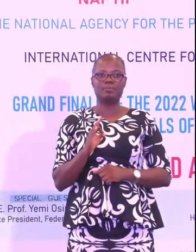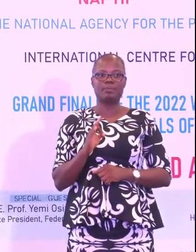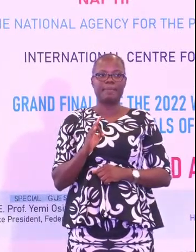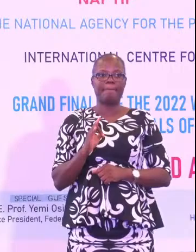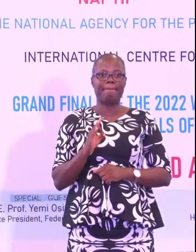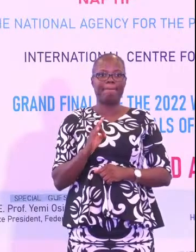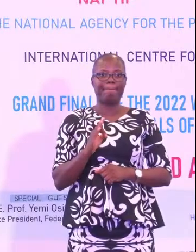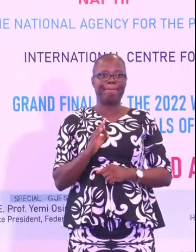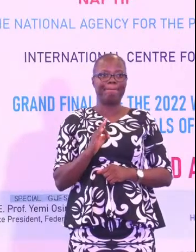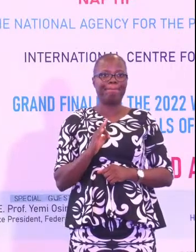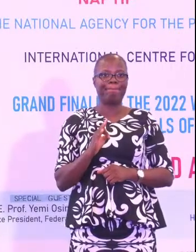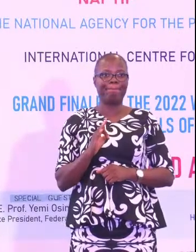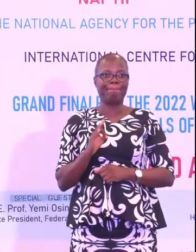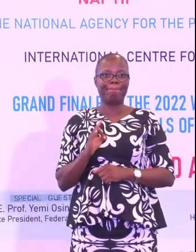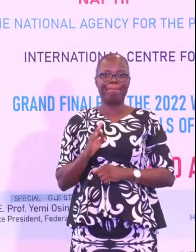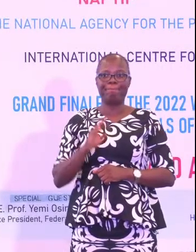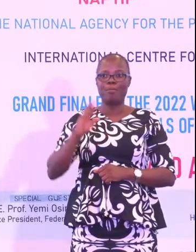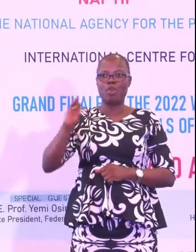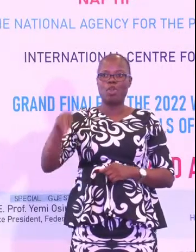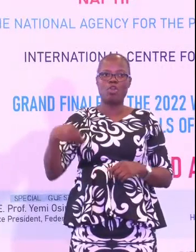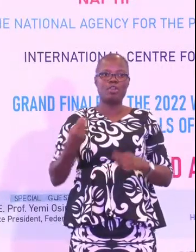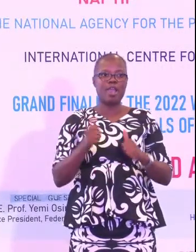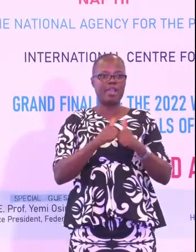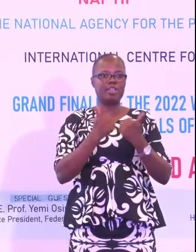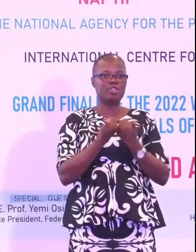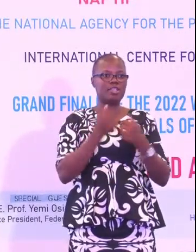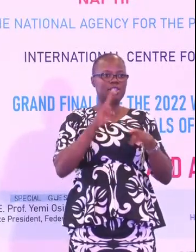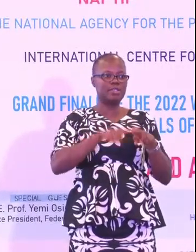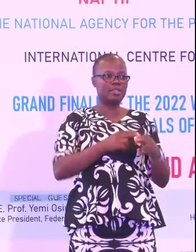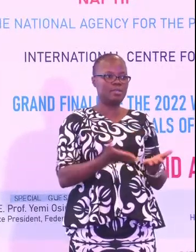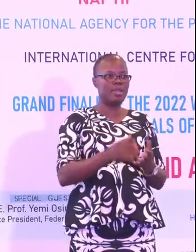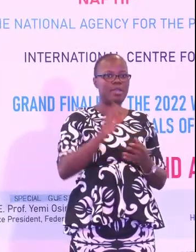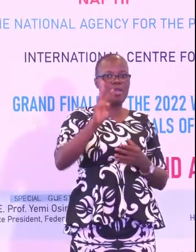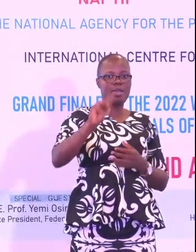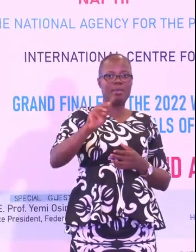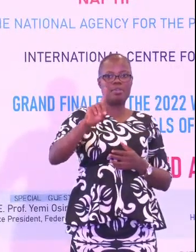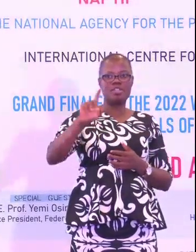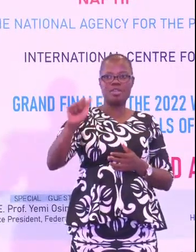the other agencies here, MDAs,